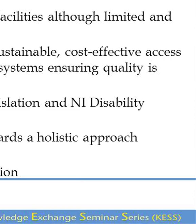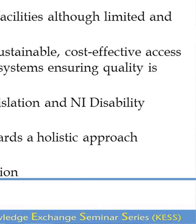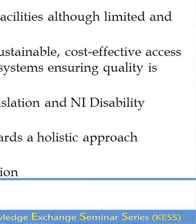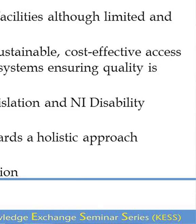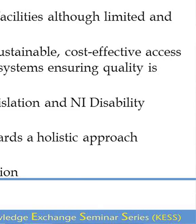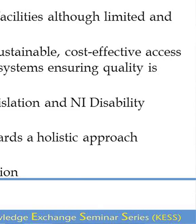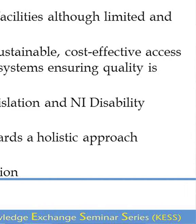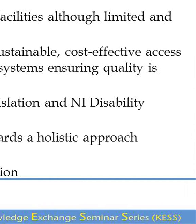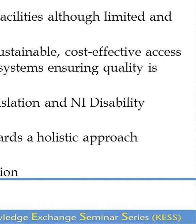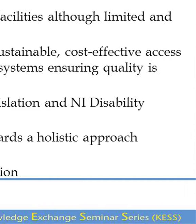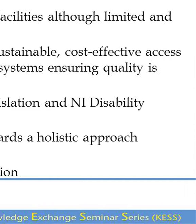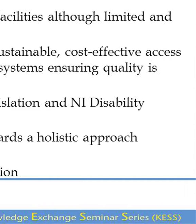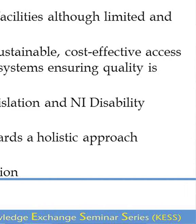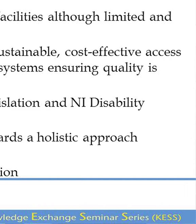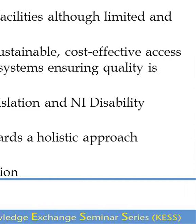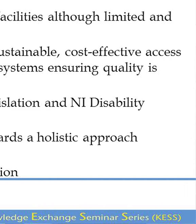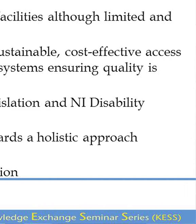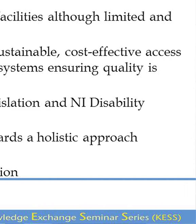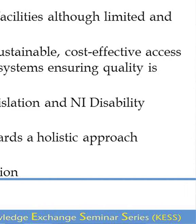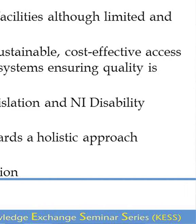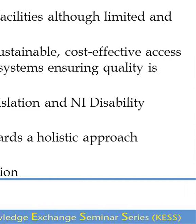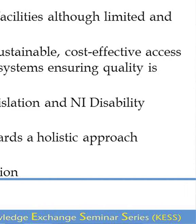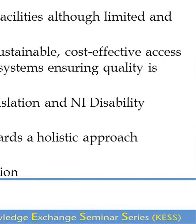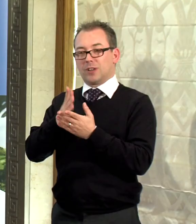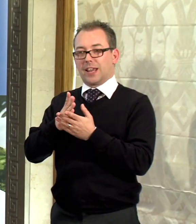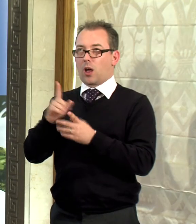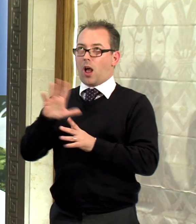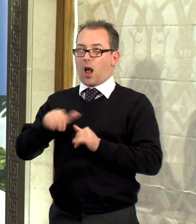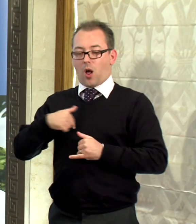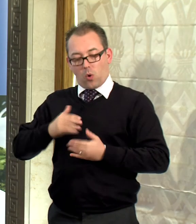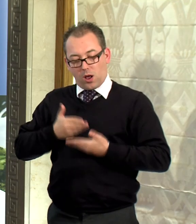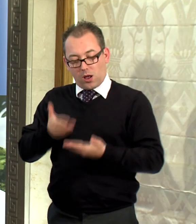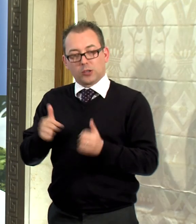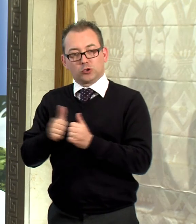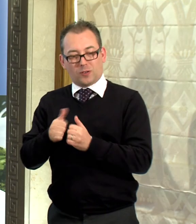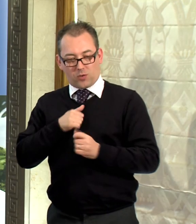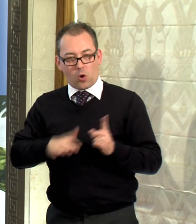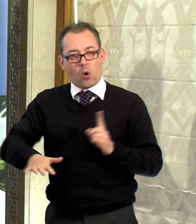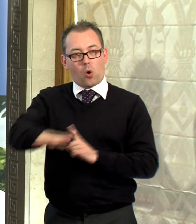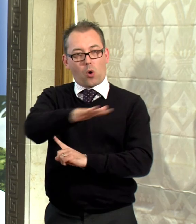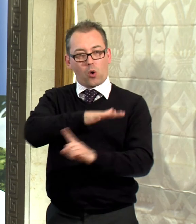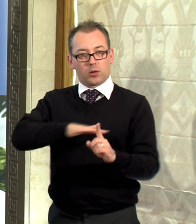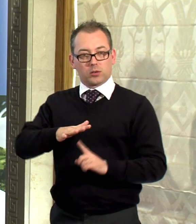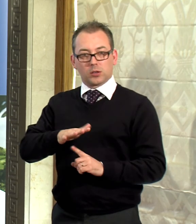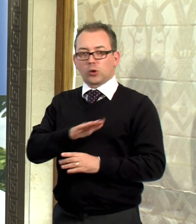move towards a holistic approach which benefits all with and without